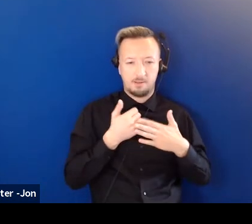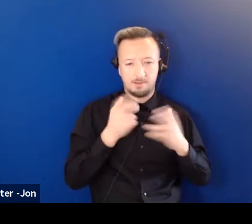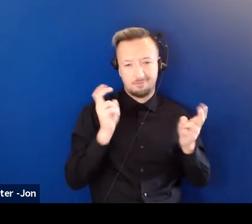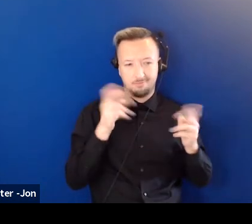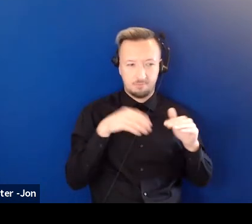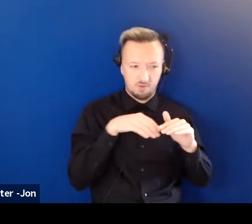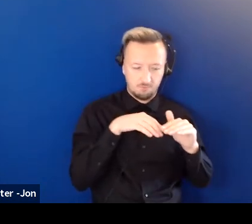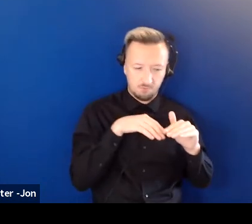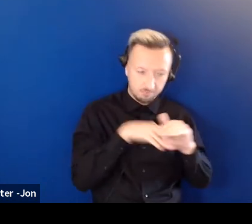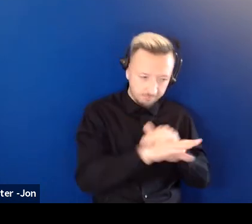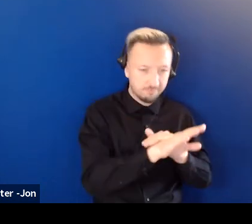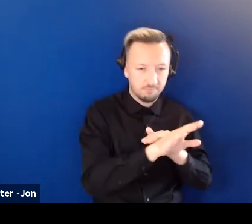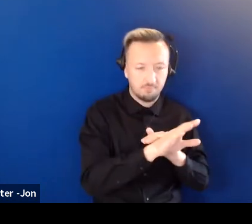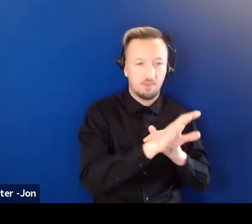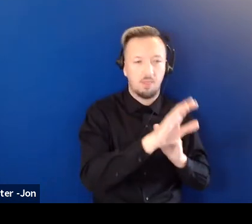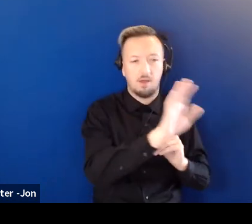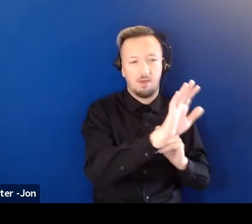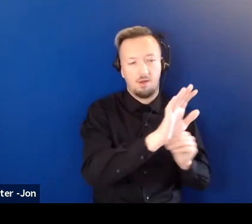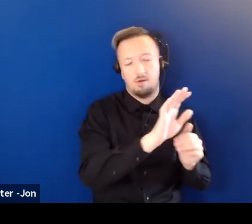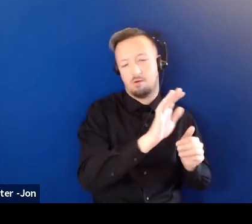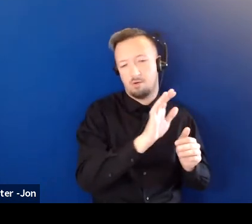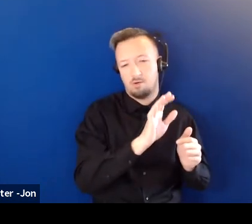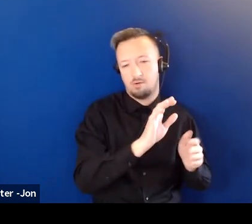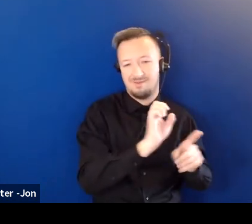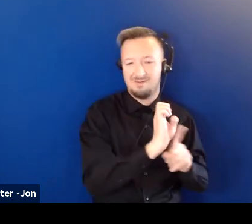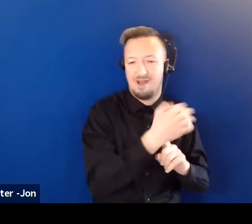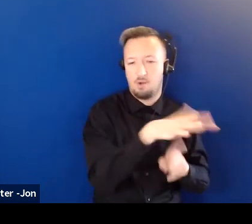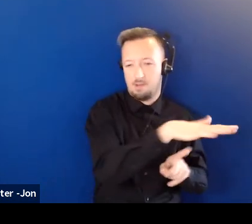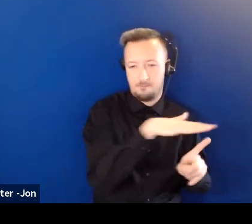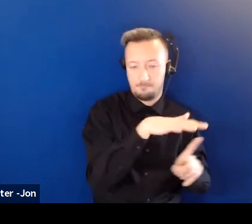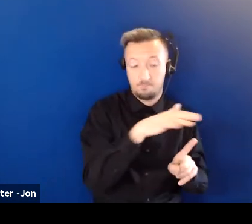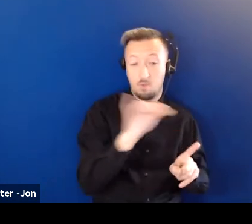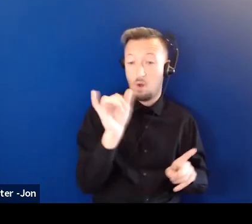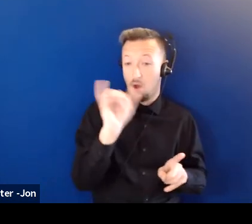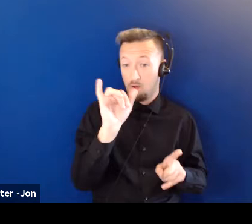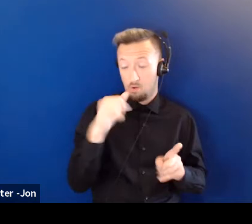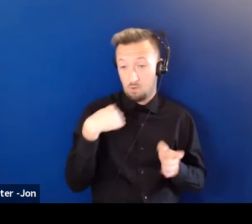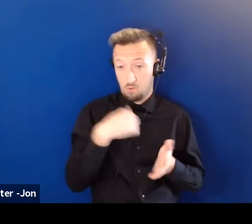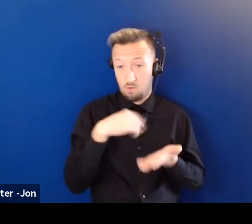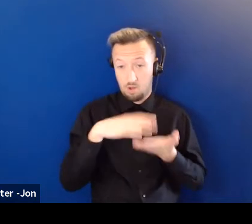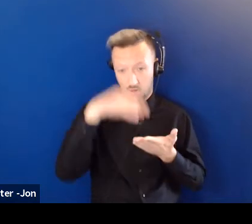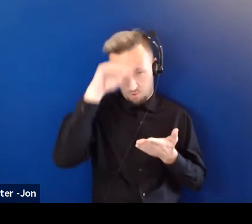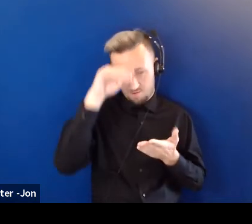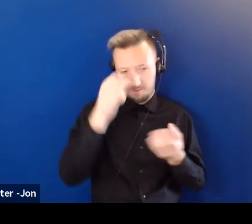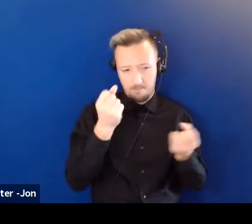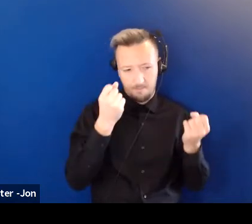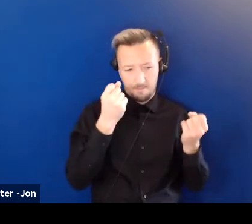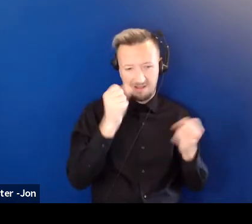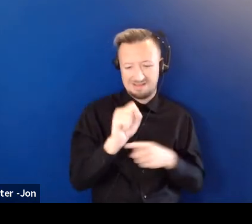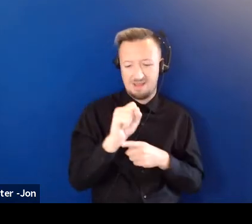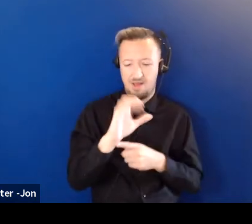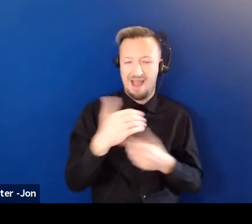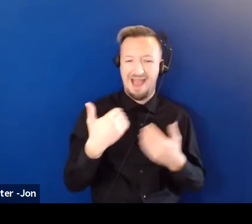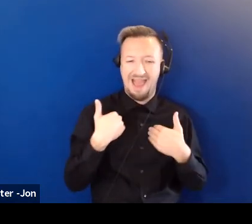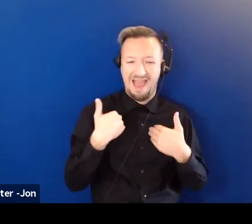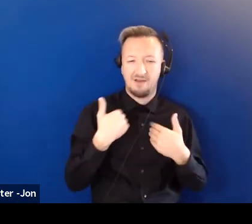trust us. Something else that we learned is that a lot of these classes, there are self-contained classes in South Carolina, but